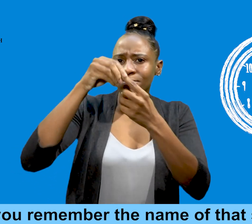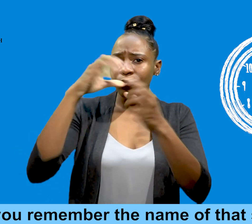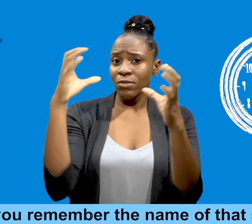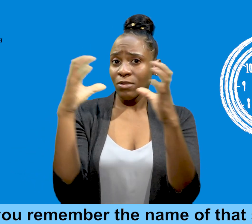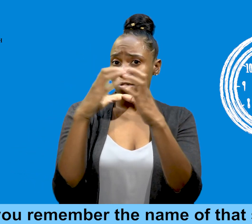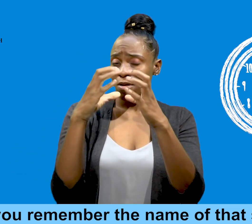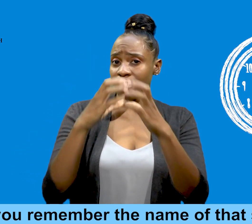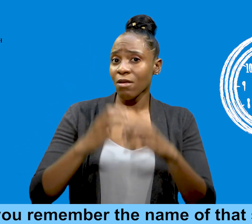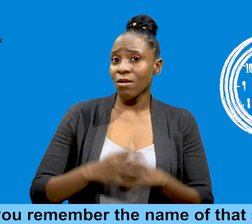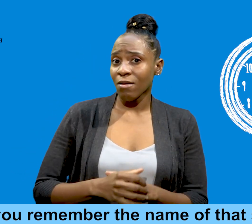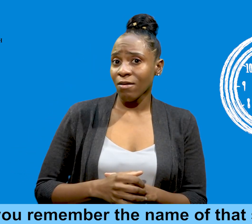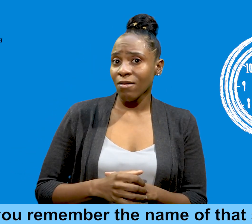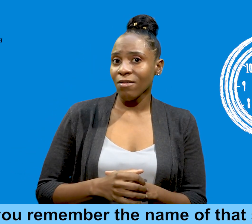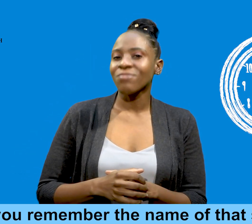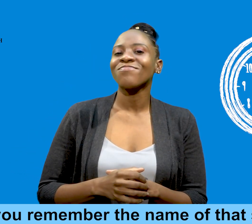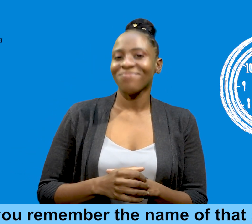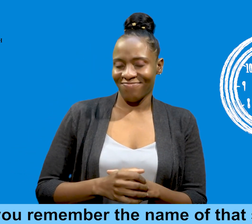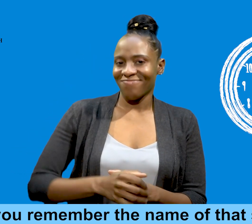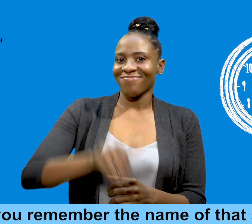of that special clock?